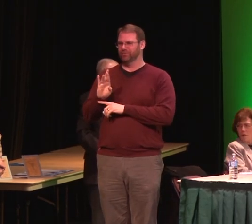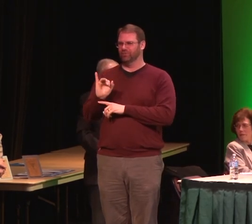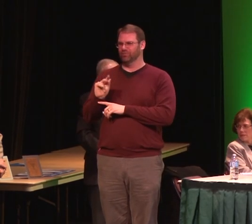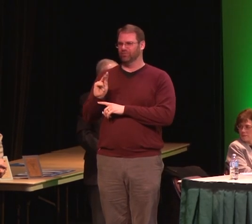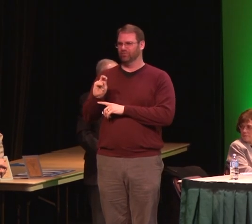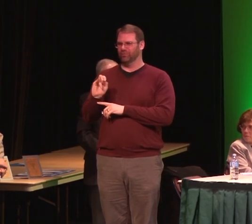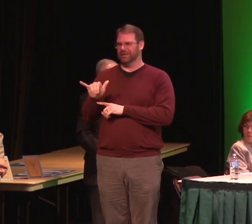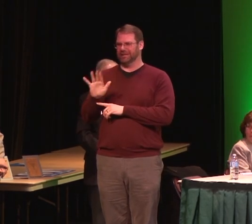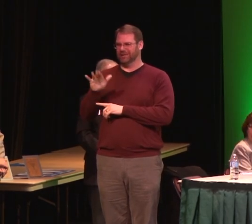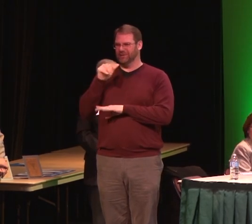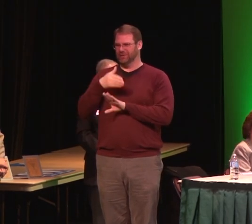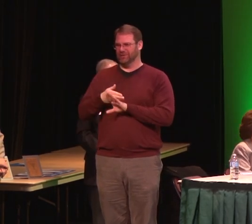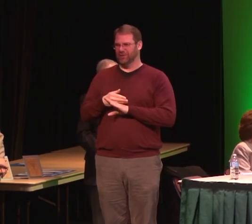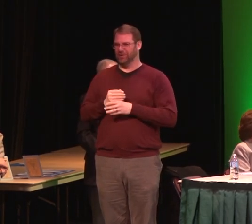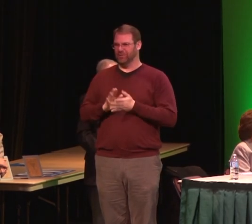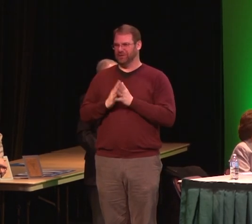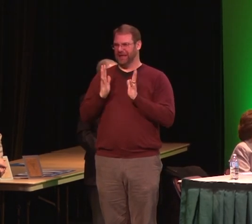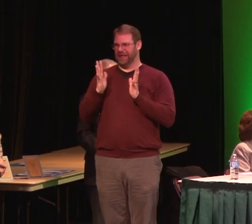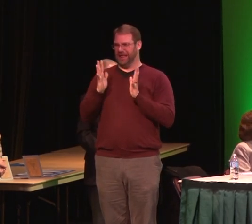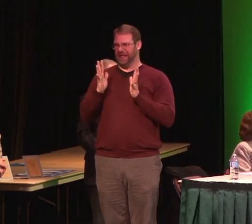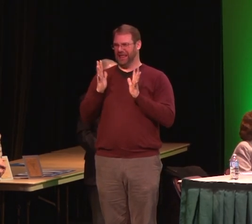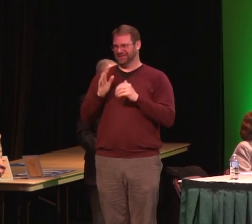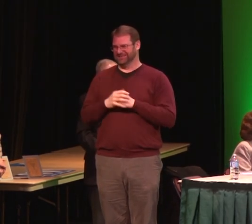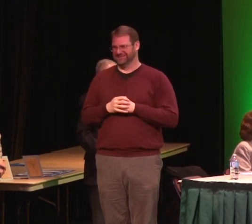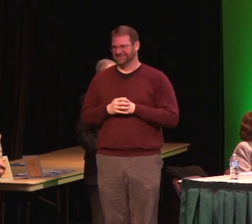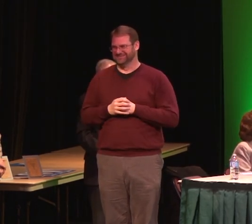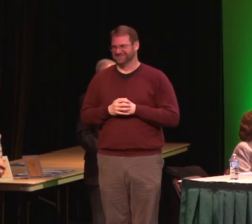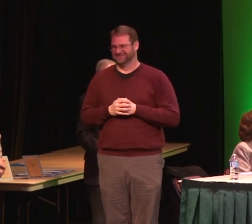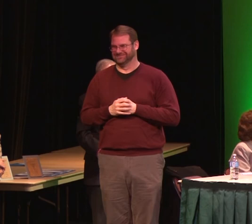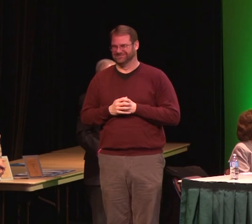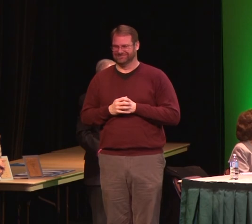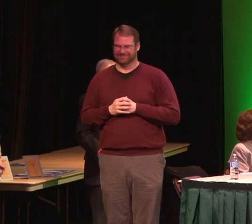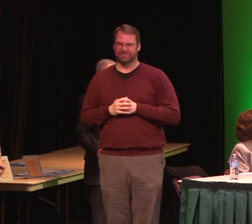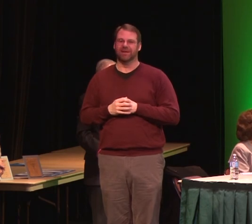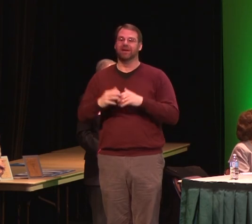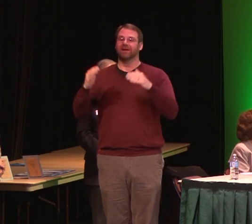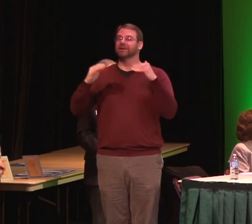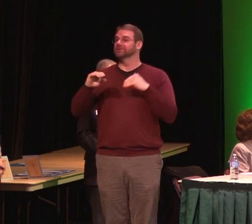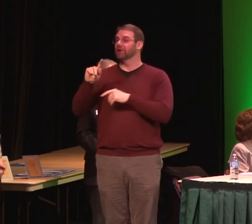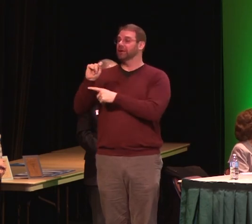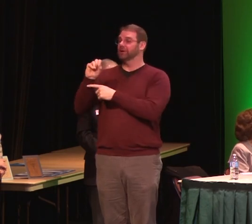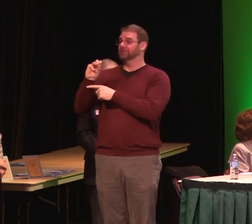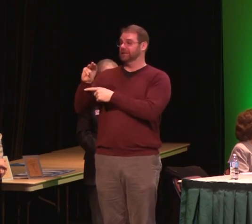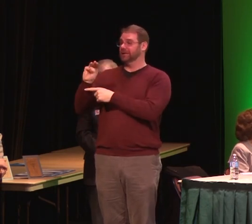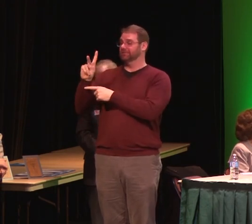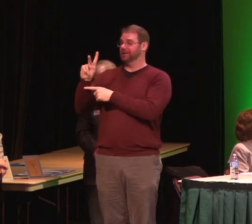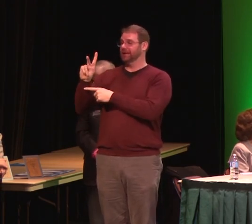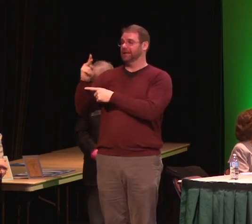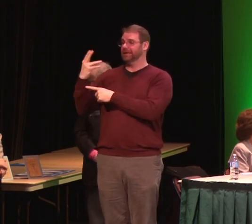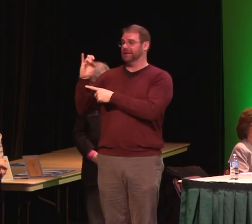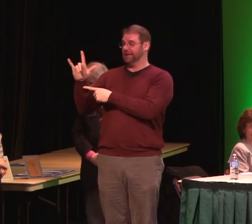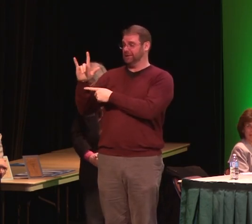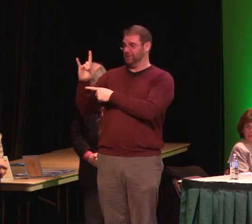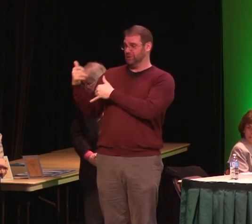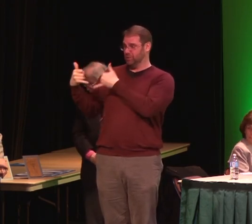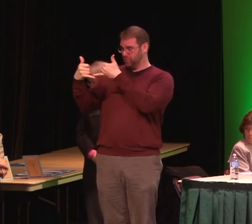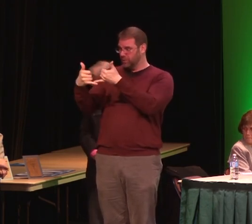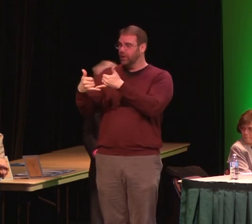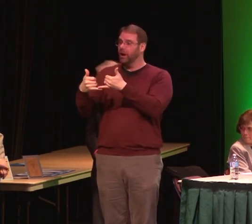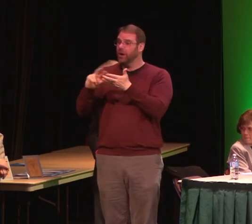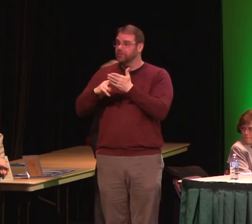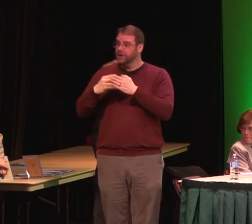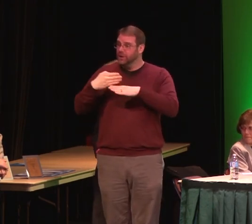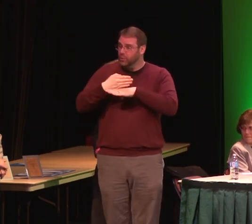With that said, the recipient of the Tom Cahill Award, which includes a plaque